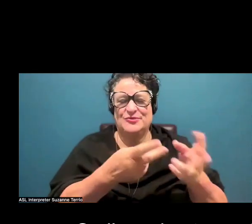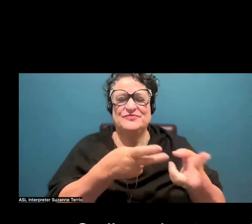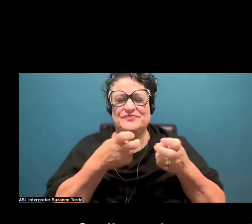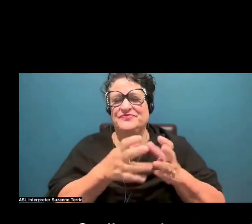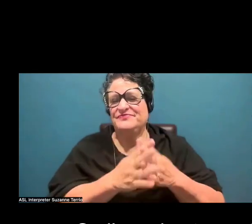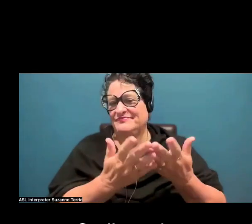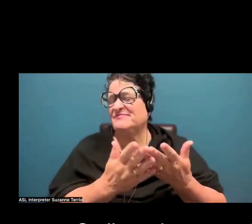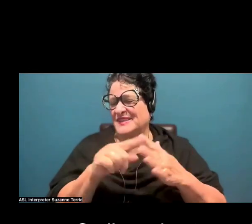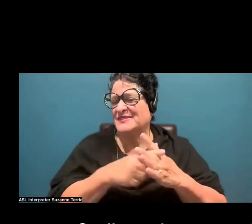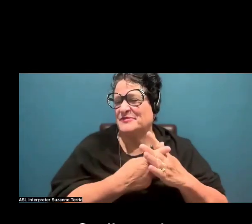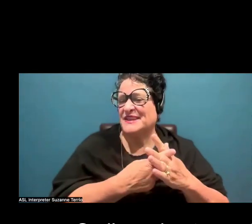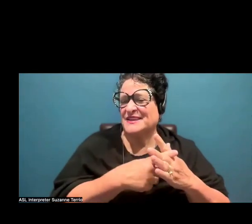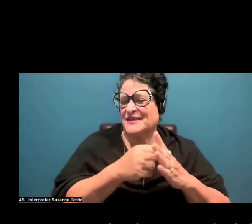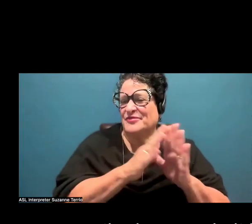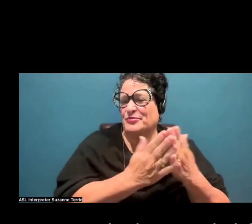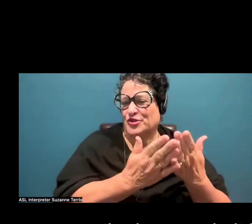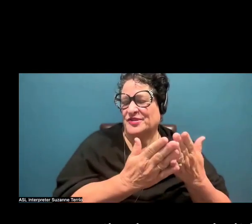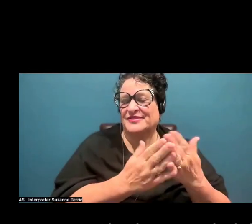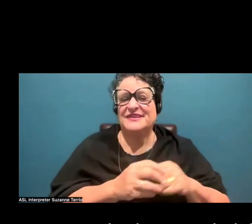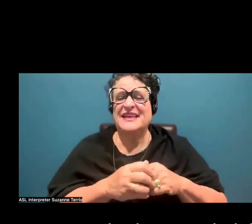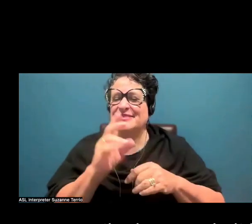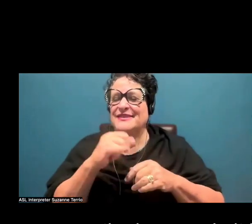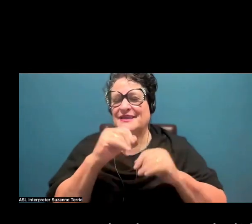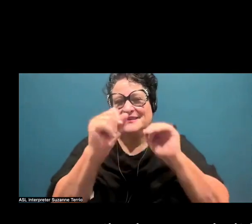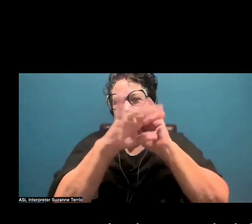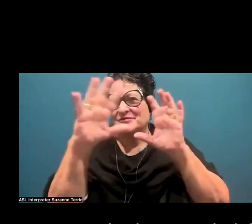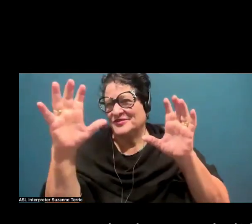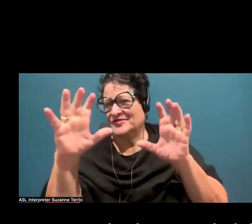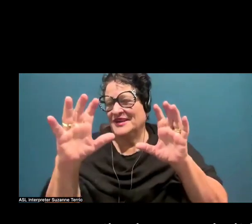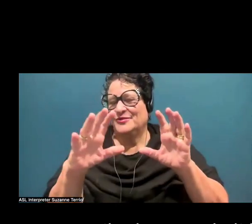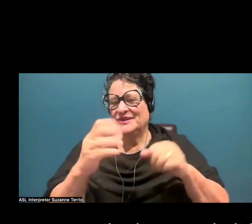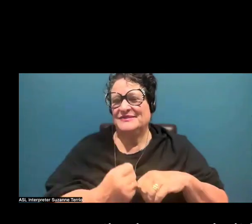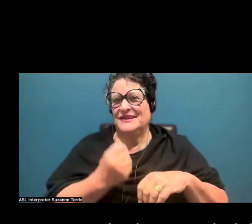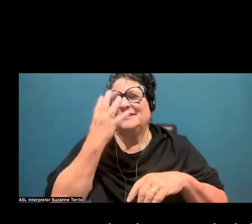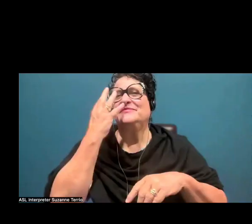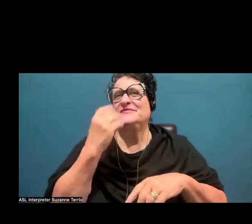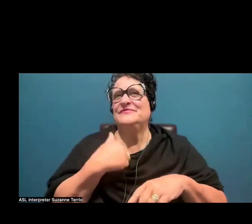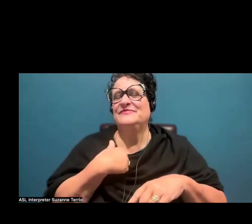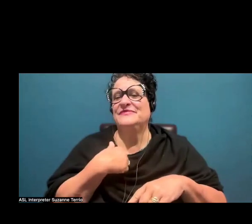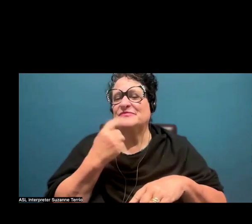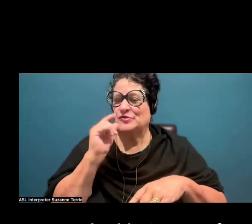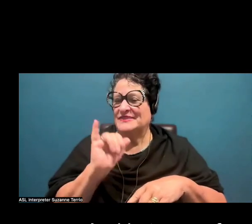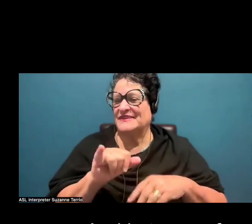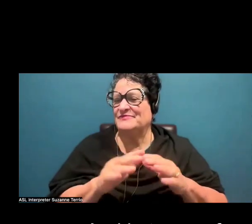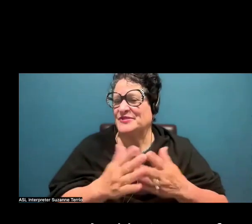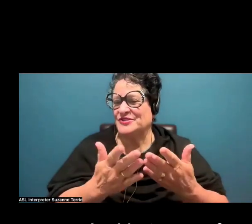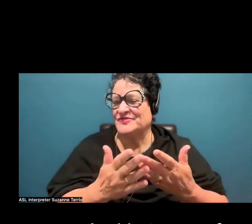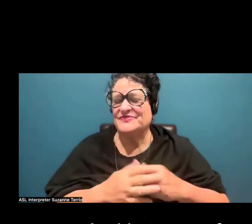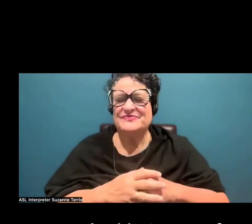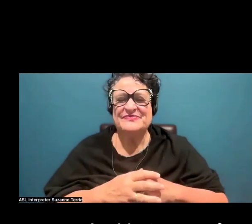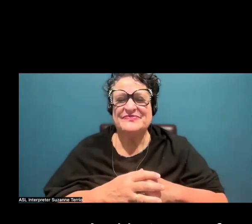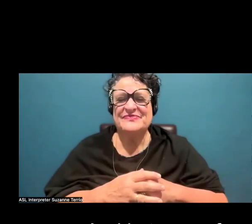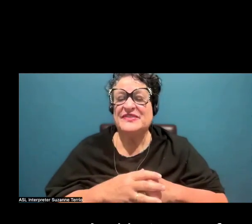near the beginning, but the imagery in it is what really first came to me for this book. And in terms